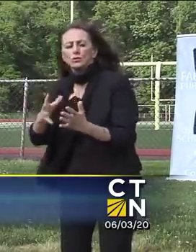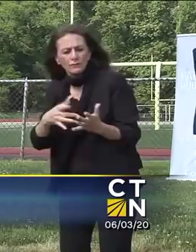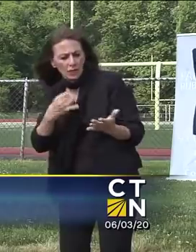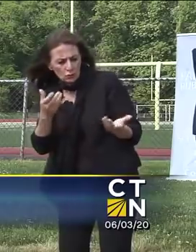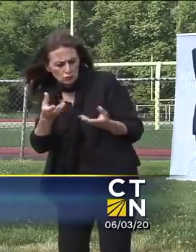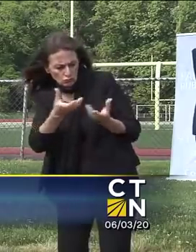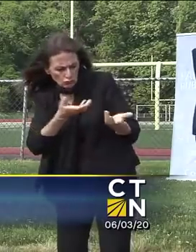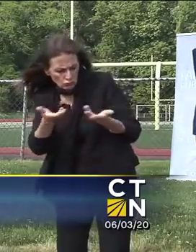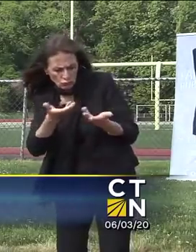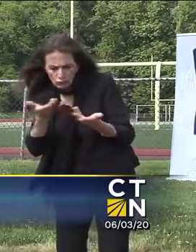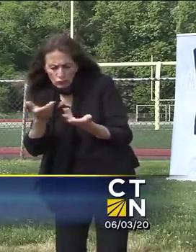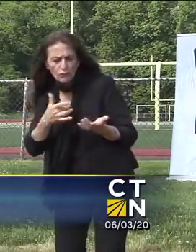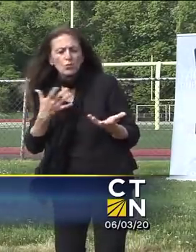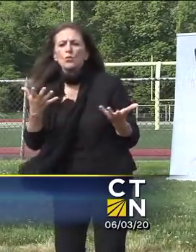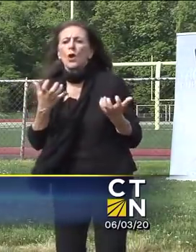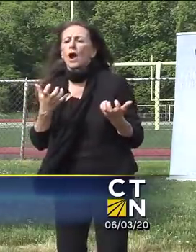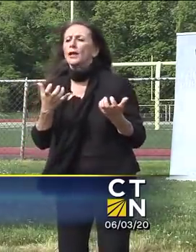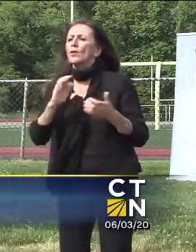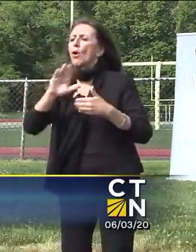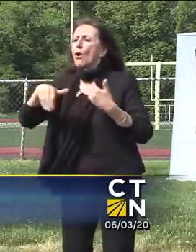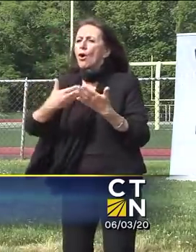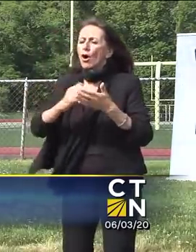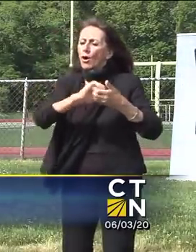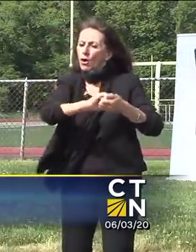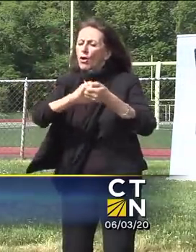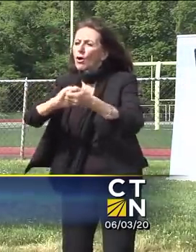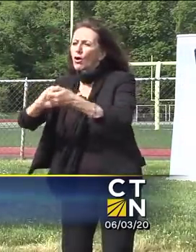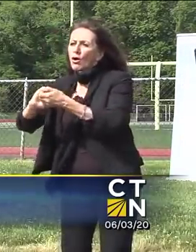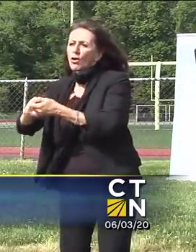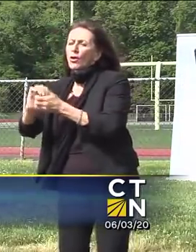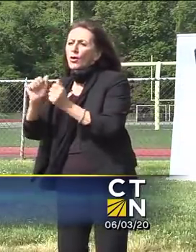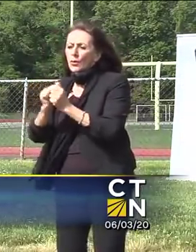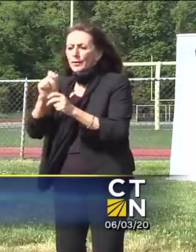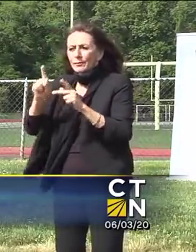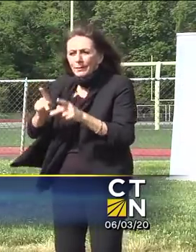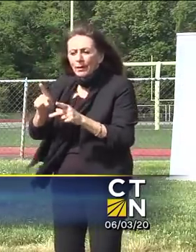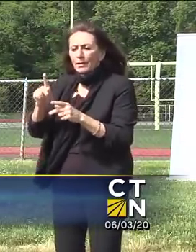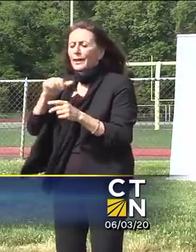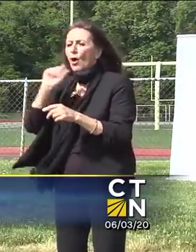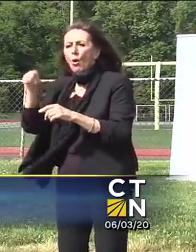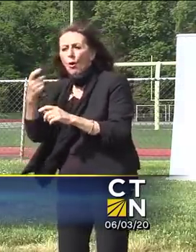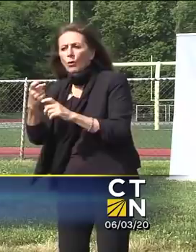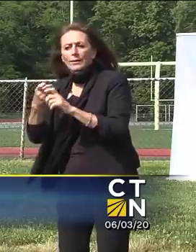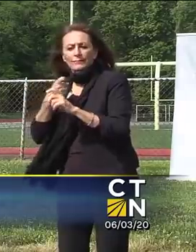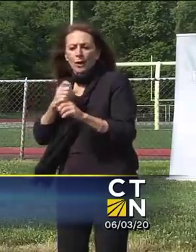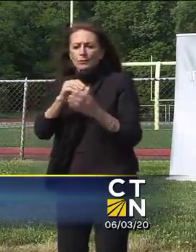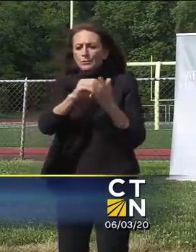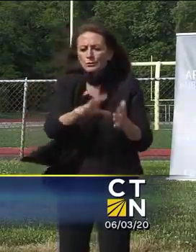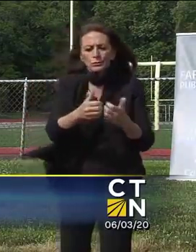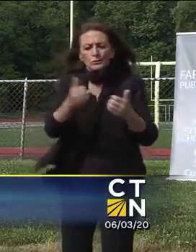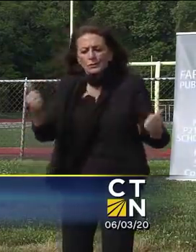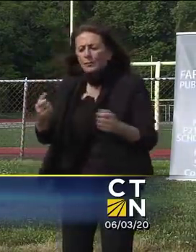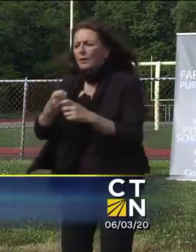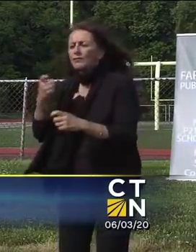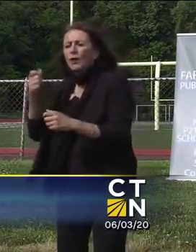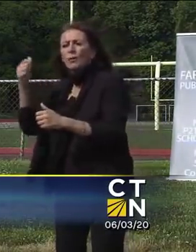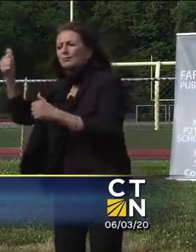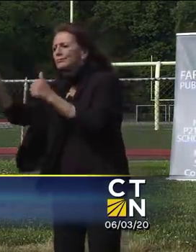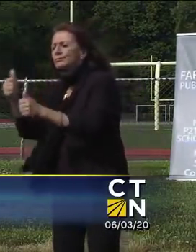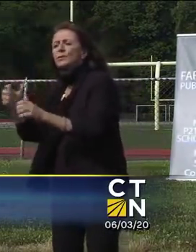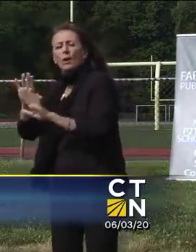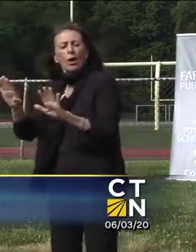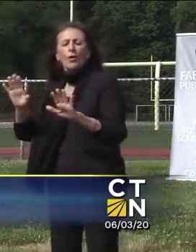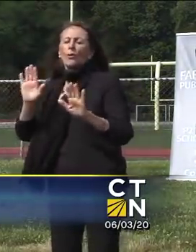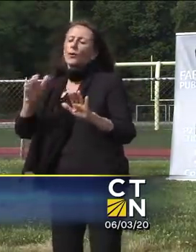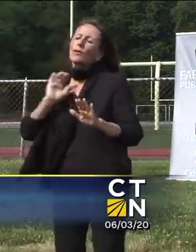a real community effort with our partners within our community and our students and our amazing